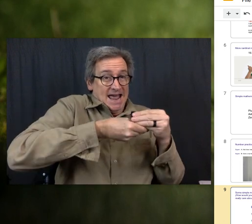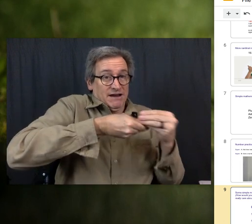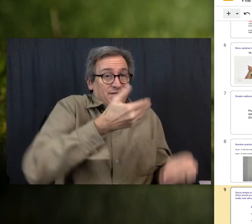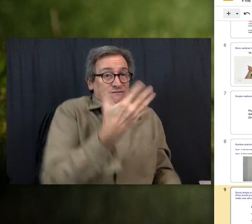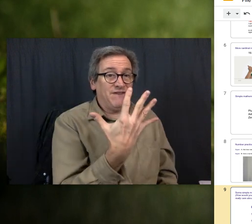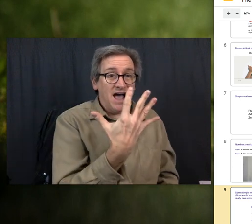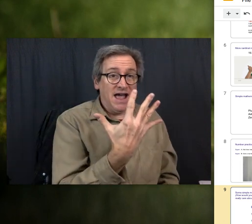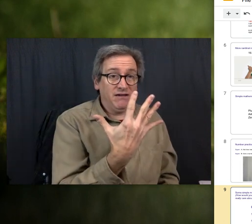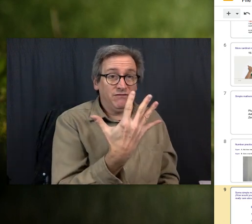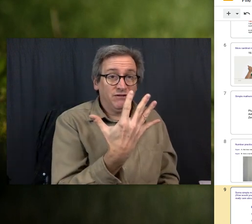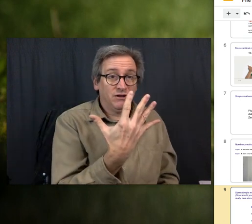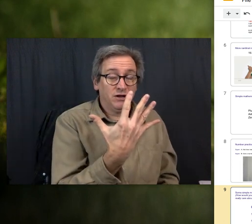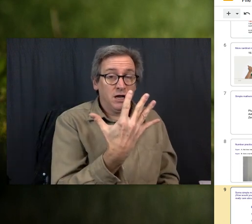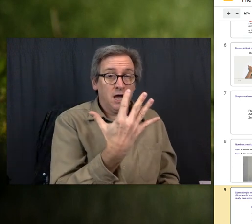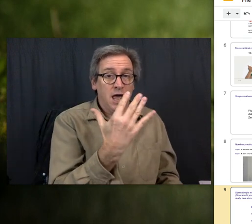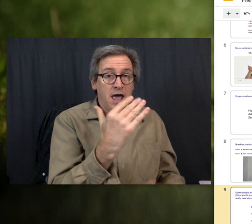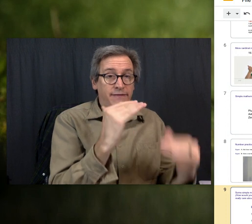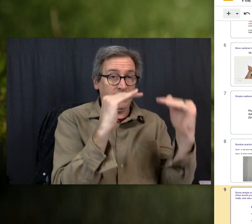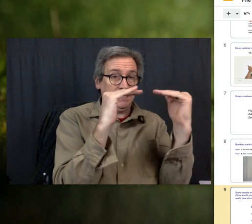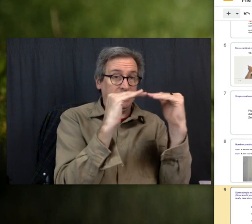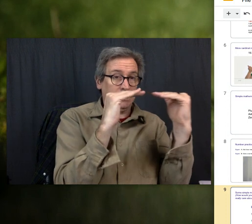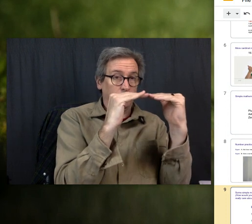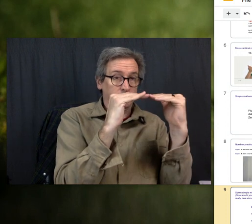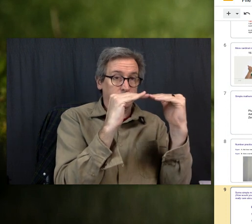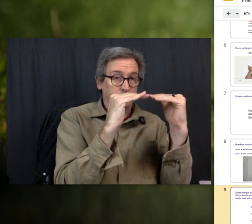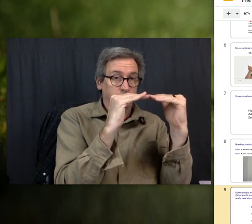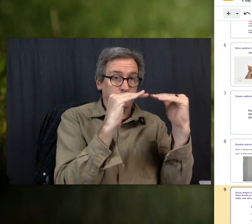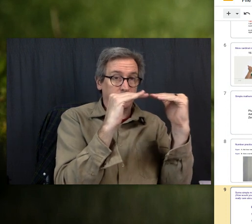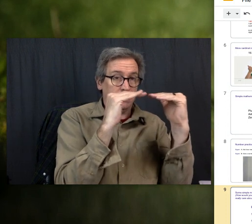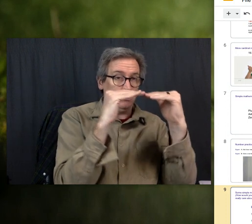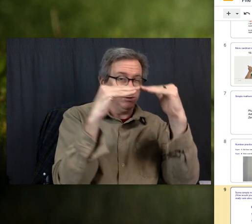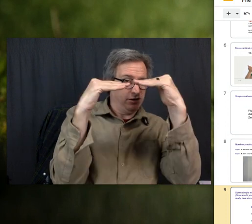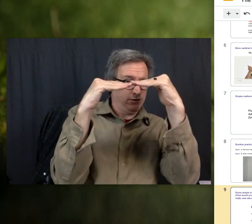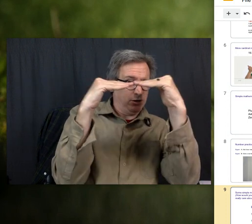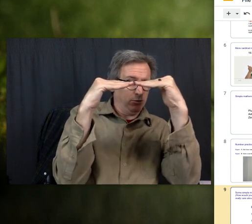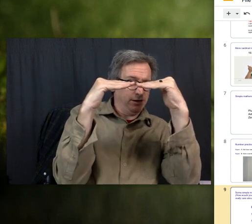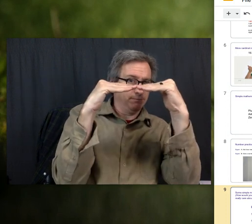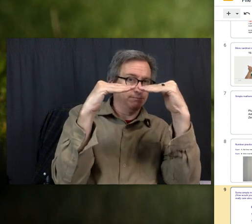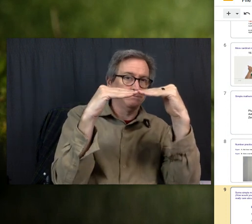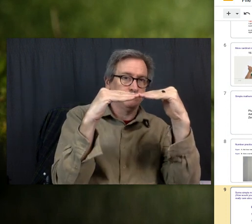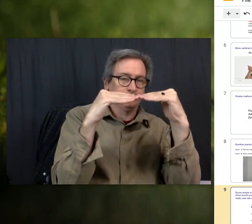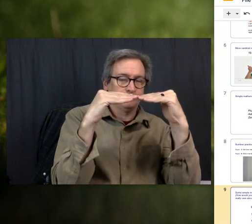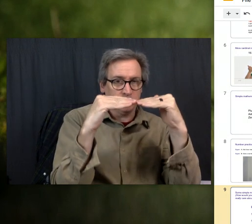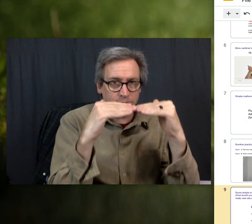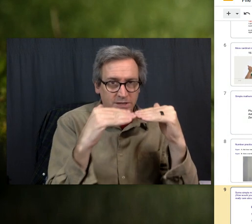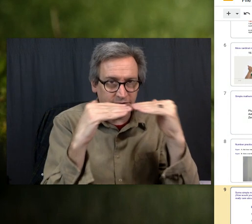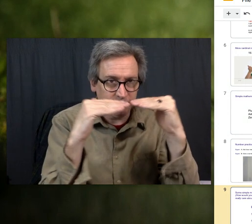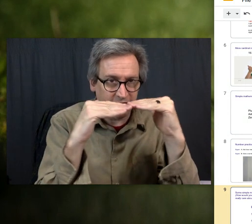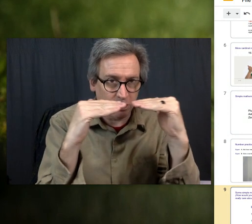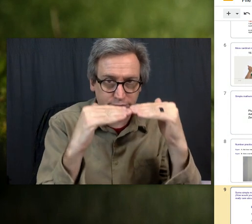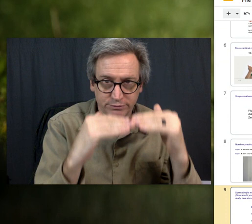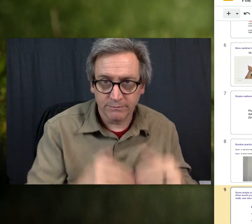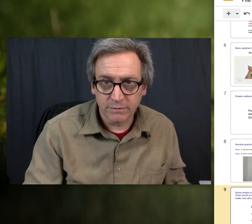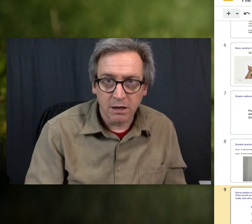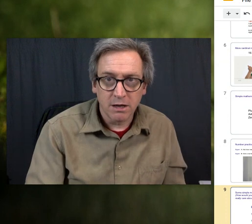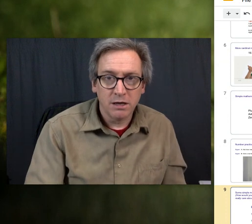I add 5, and then equals. equals. They're equal, right? So even,